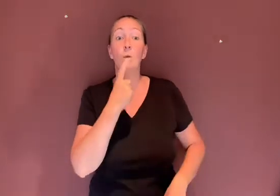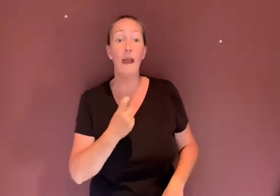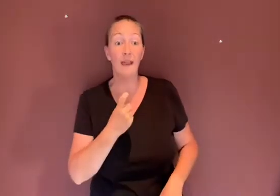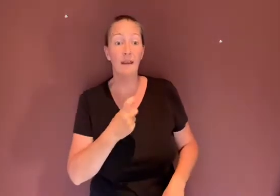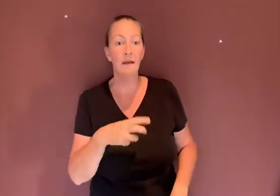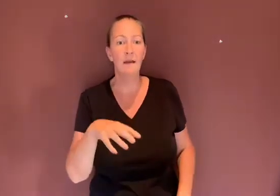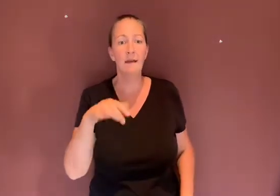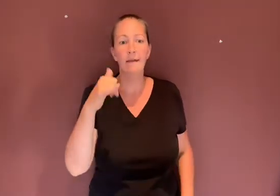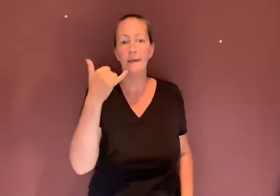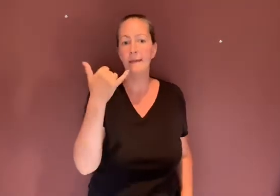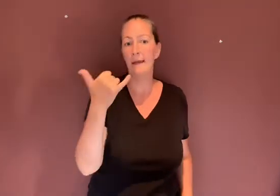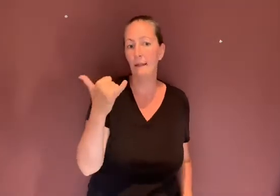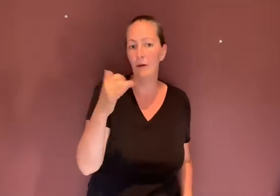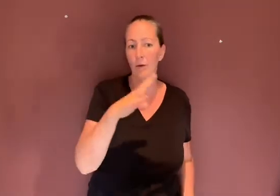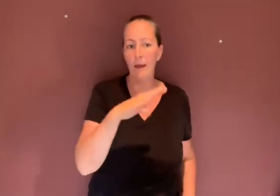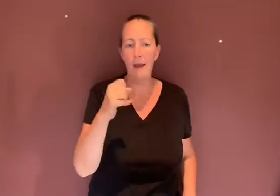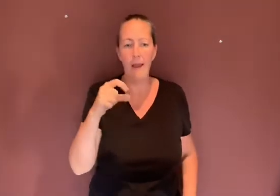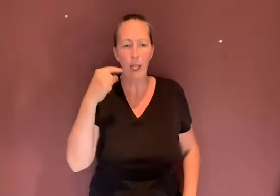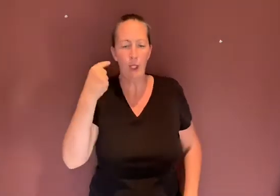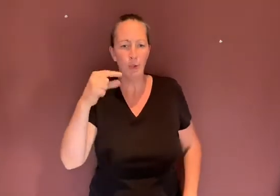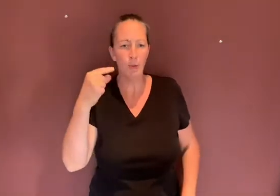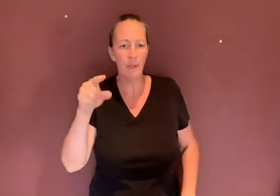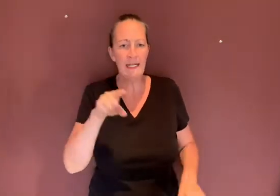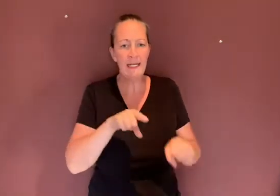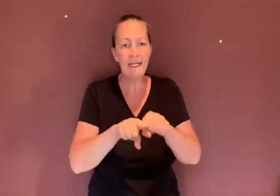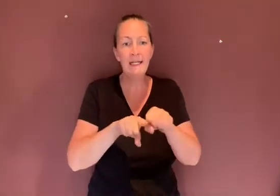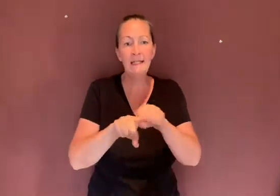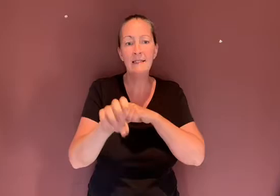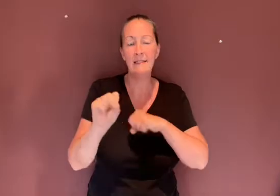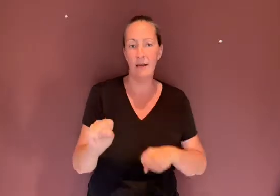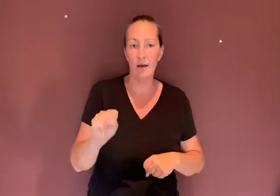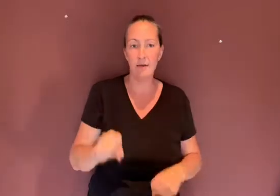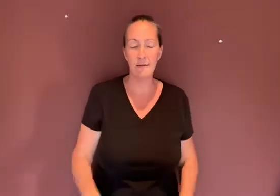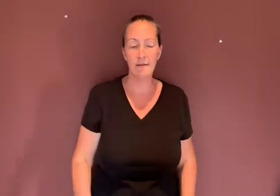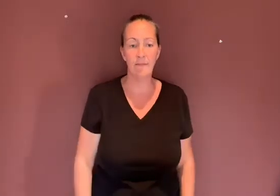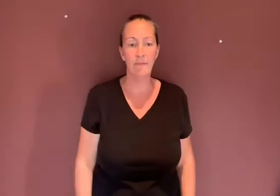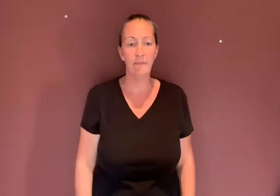red, yellow, and green socks.